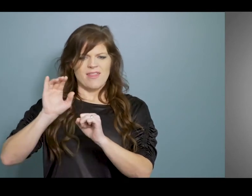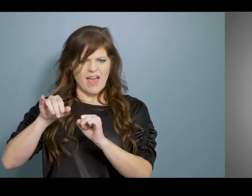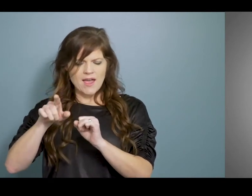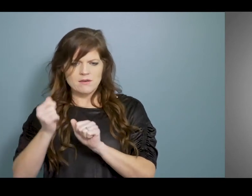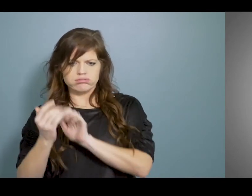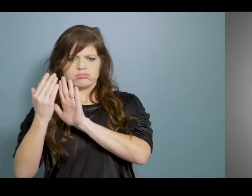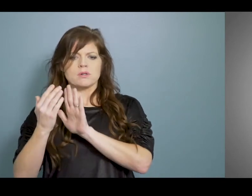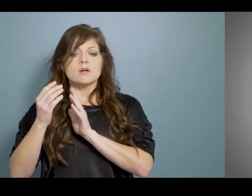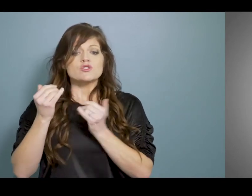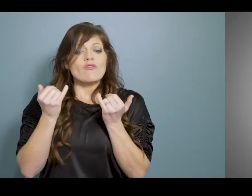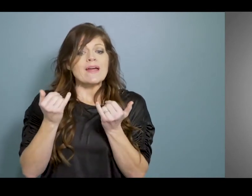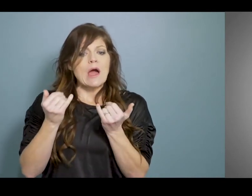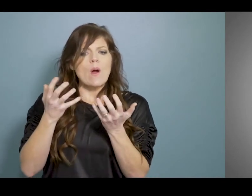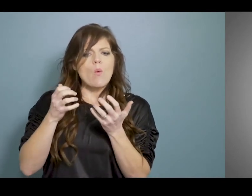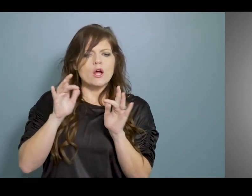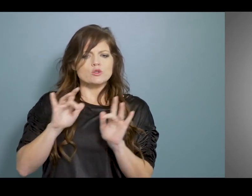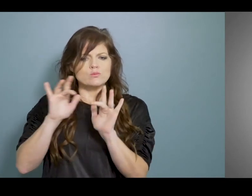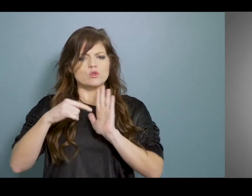his,